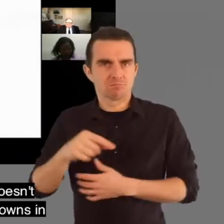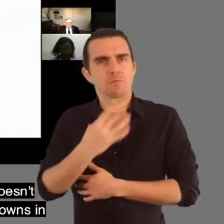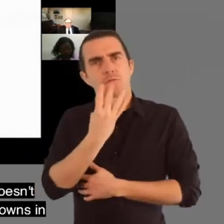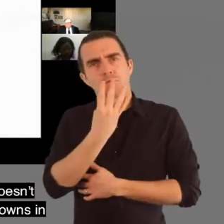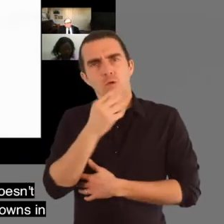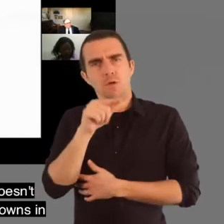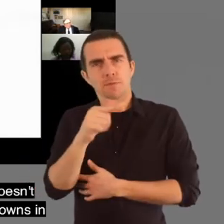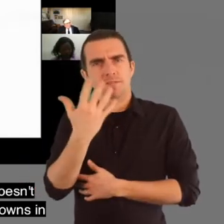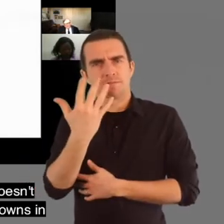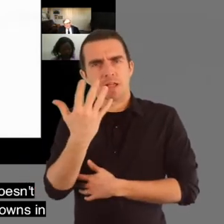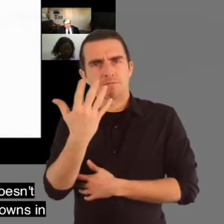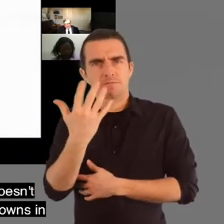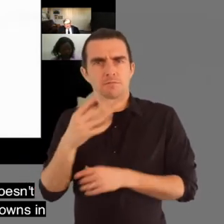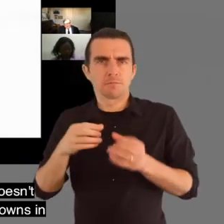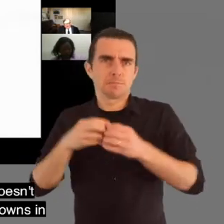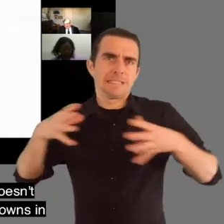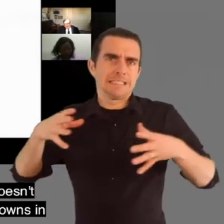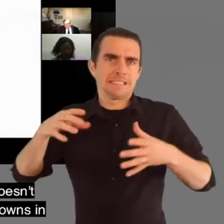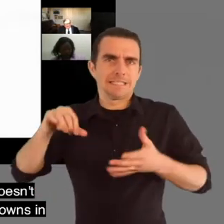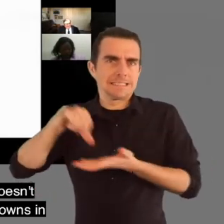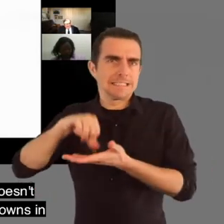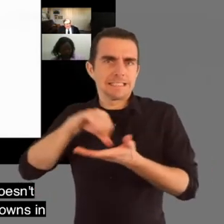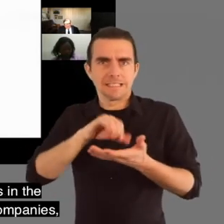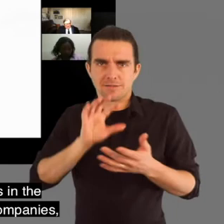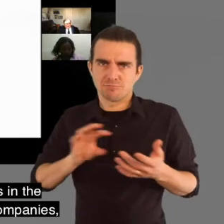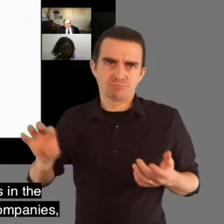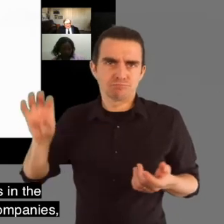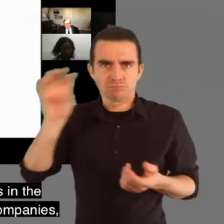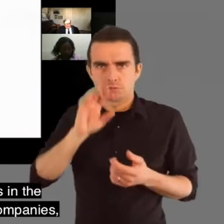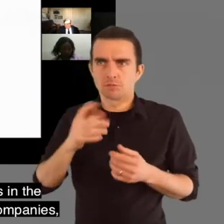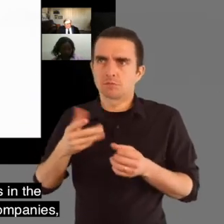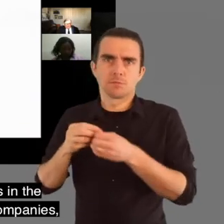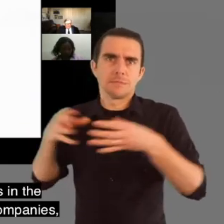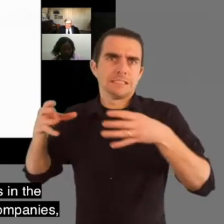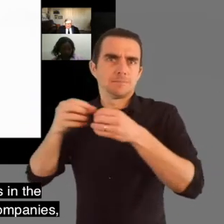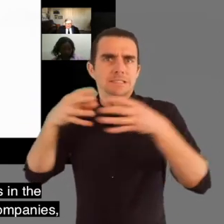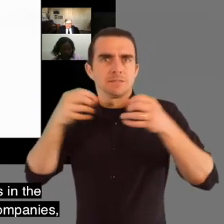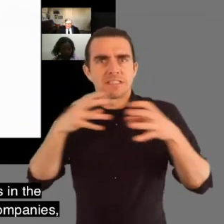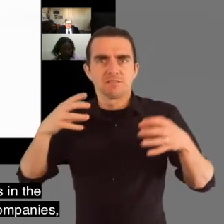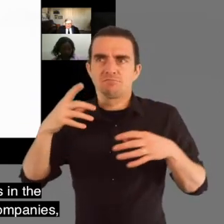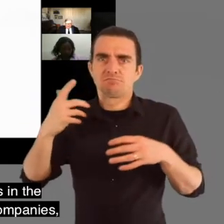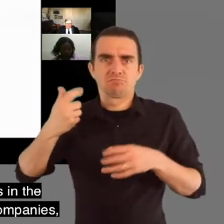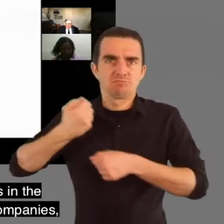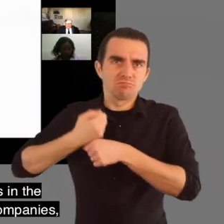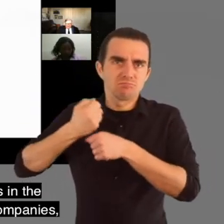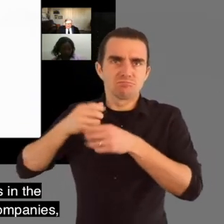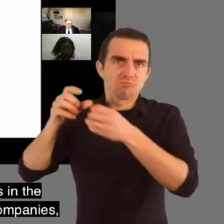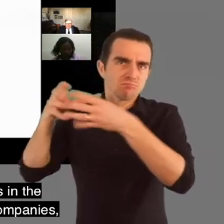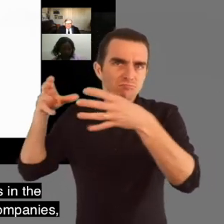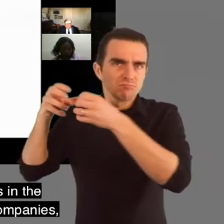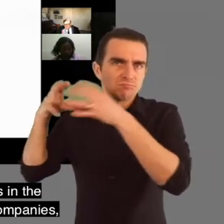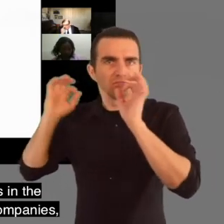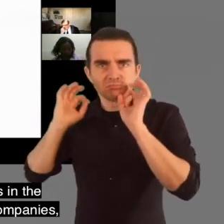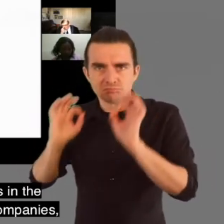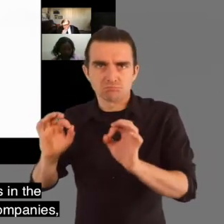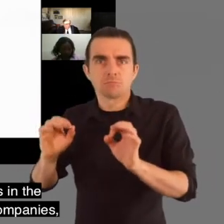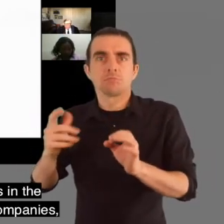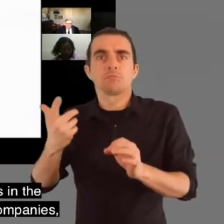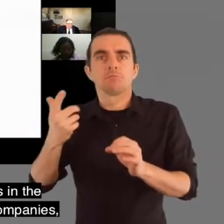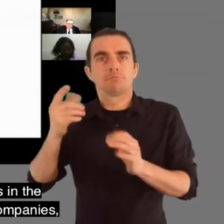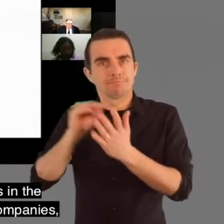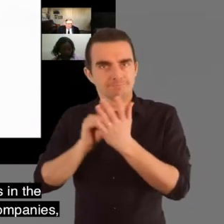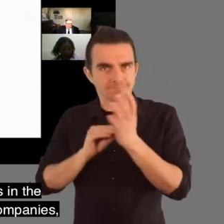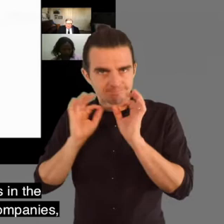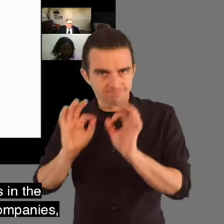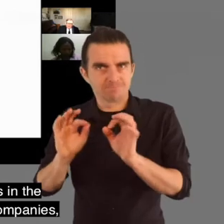work for smaller cities or smaller towns in the country. So there are 4 or 5 big cities, metro cities in the country, which